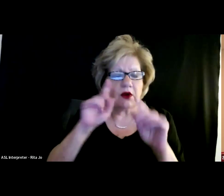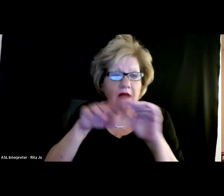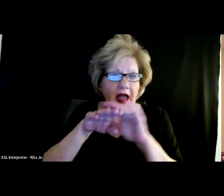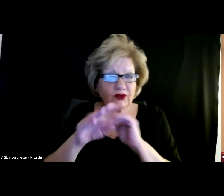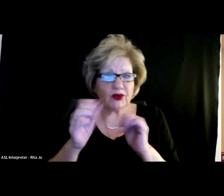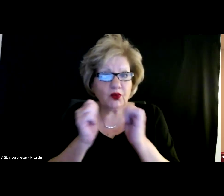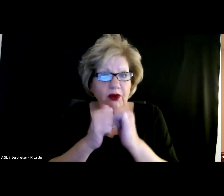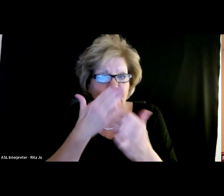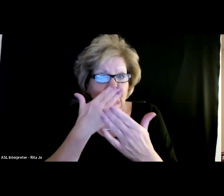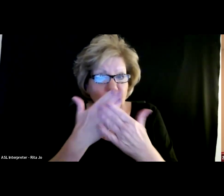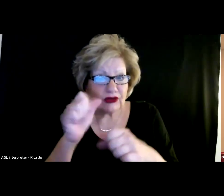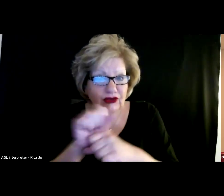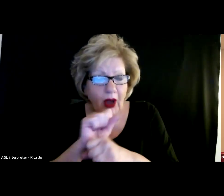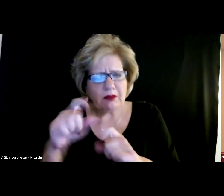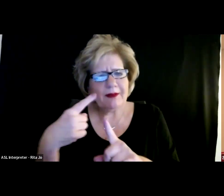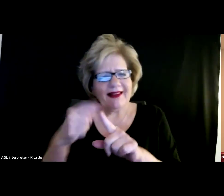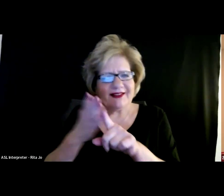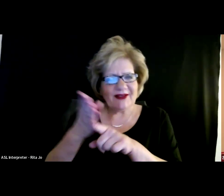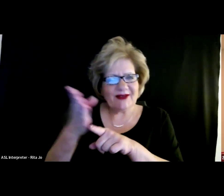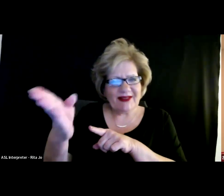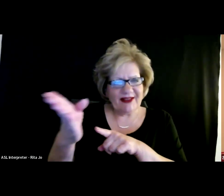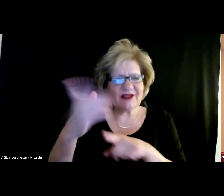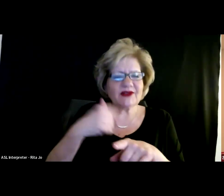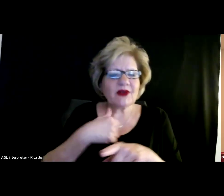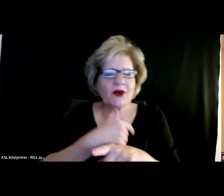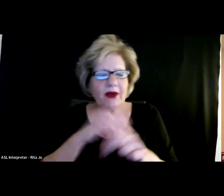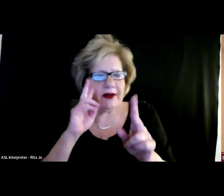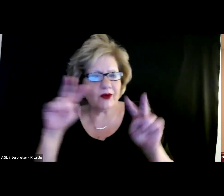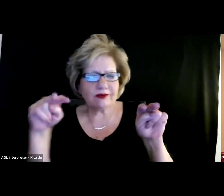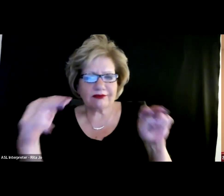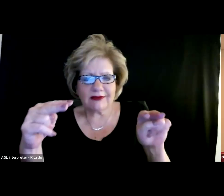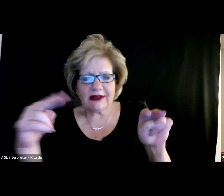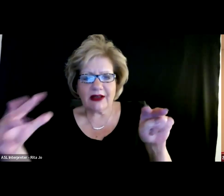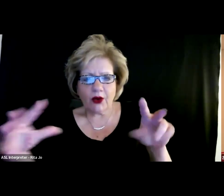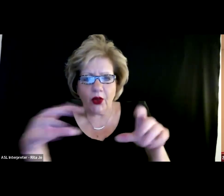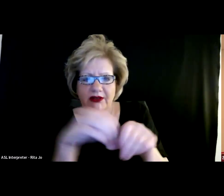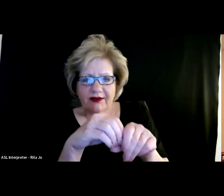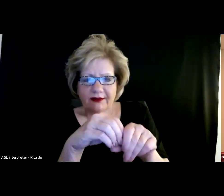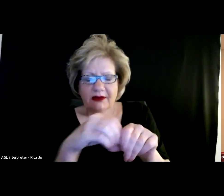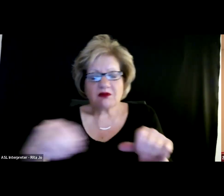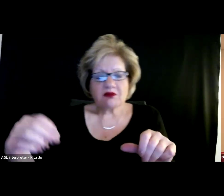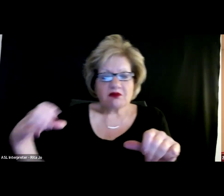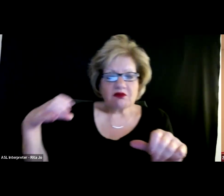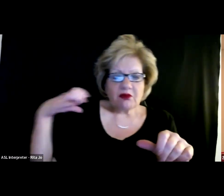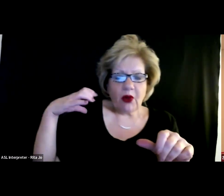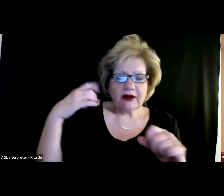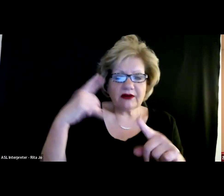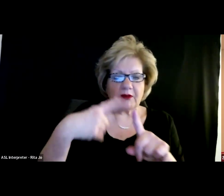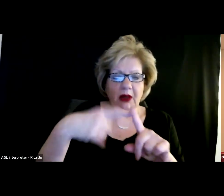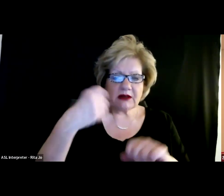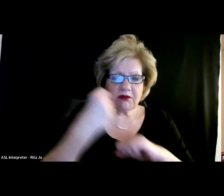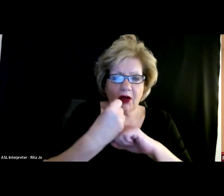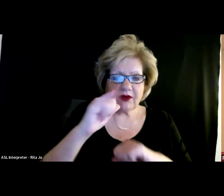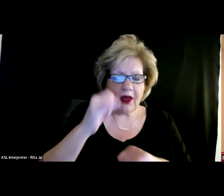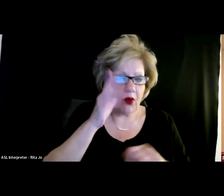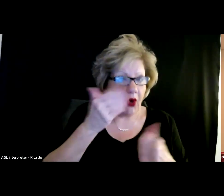careers. With that in mind, we turn to inclusivity in apprenticeships, the employers and sponsors that offer apprenticeships, and